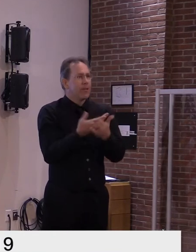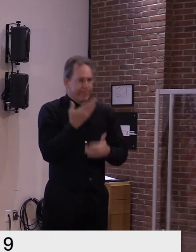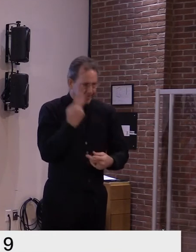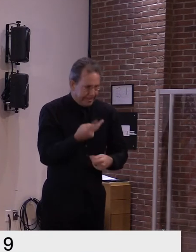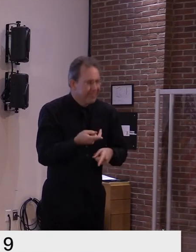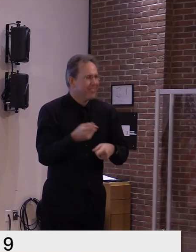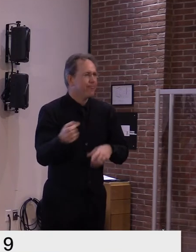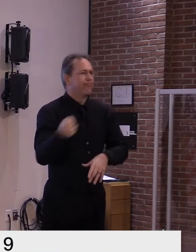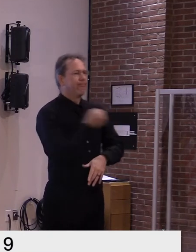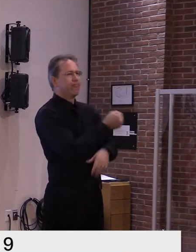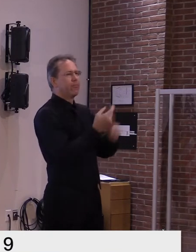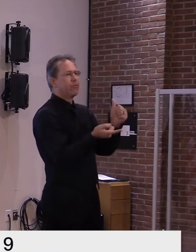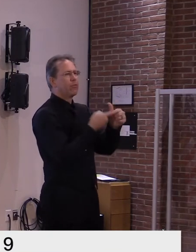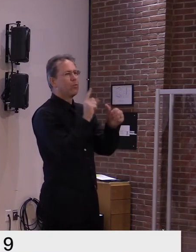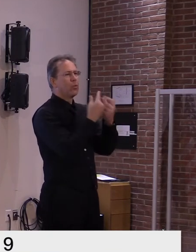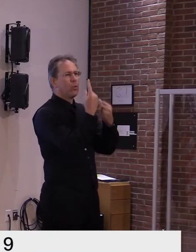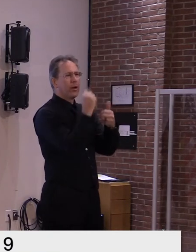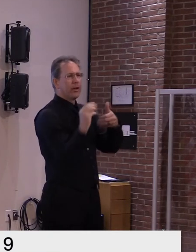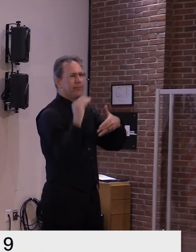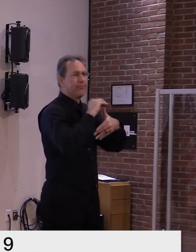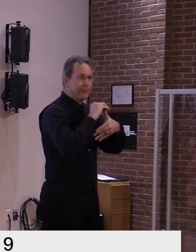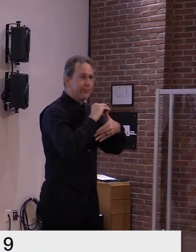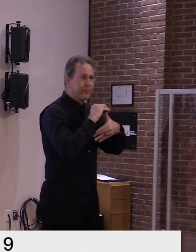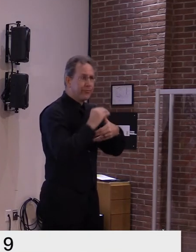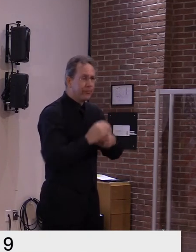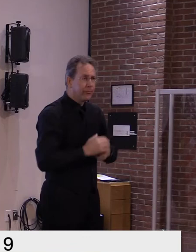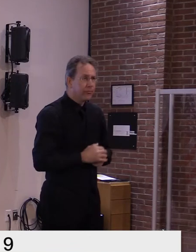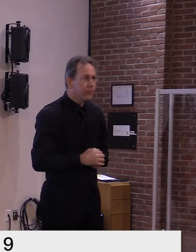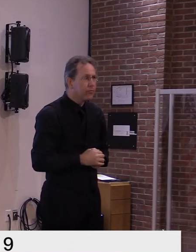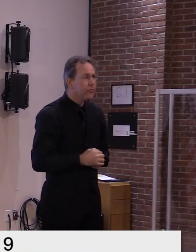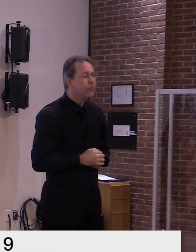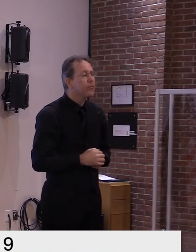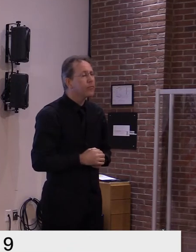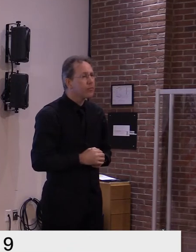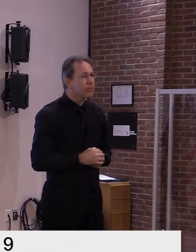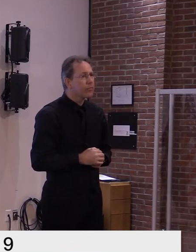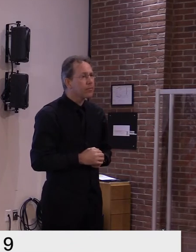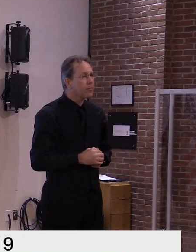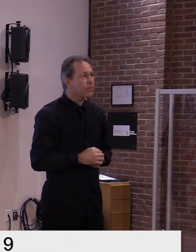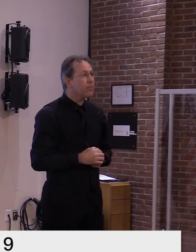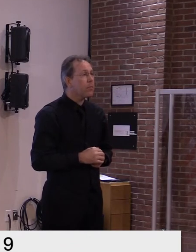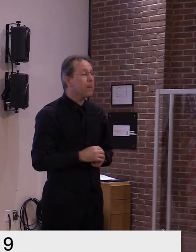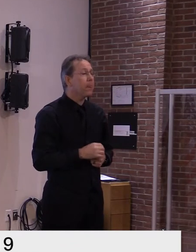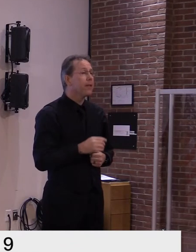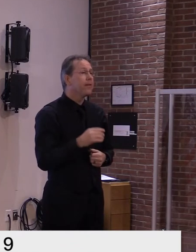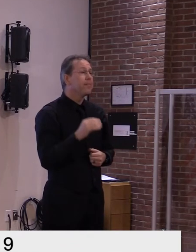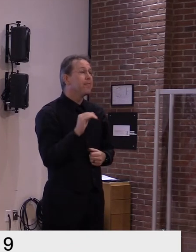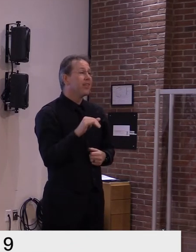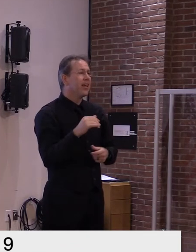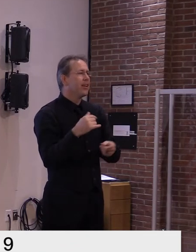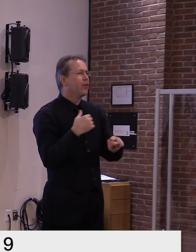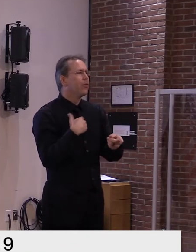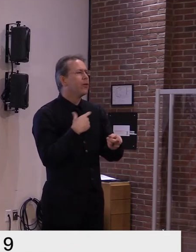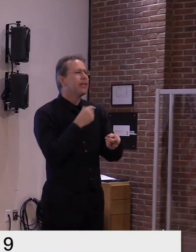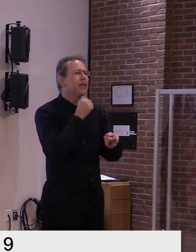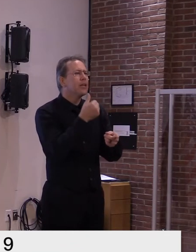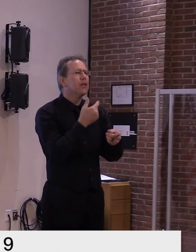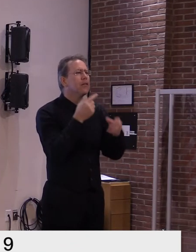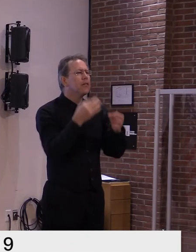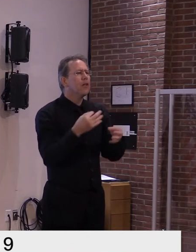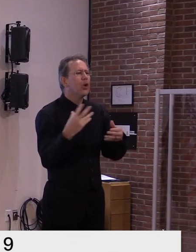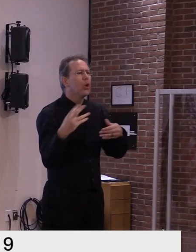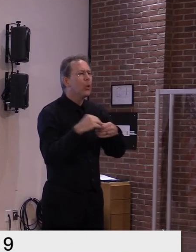definition, because that's what they do. We did not include into this definition patients such